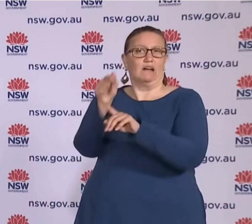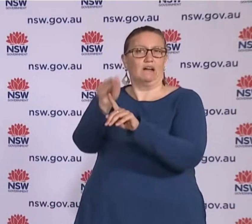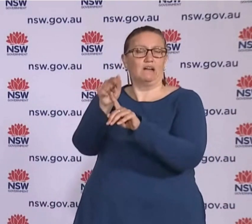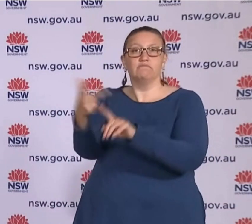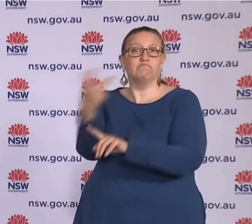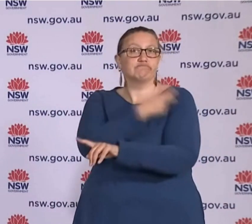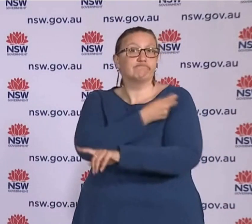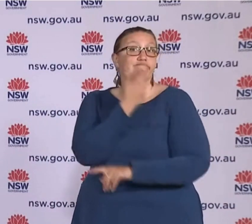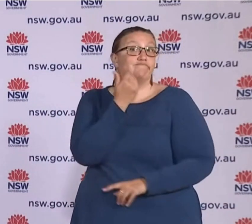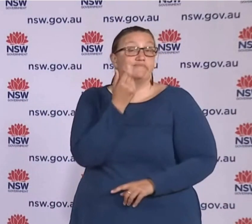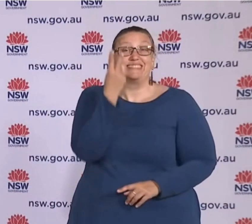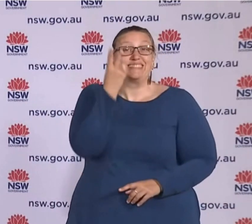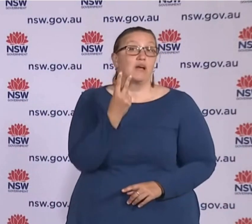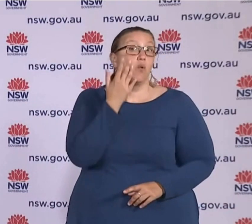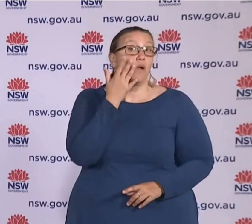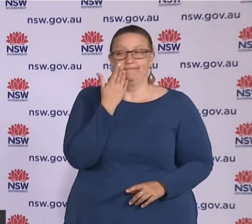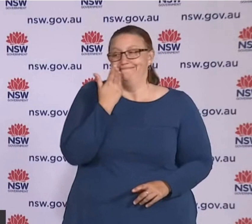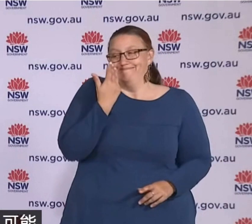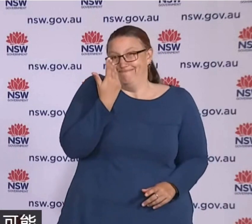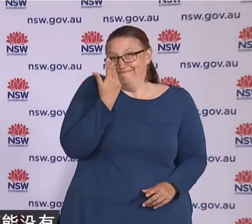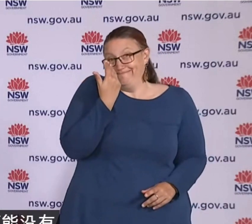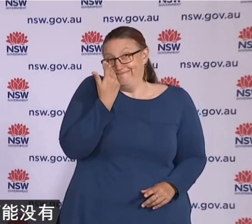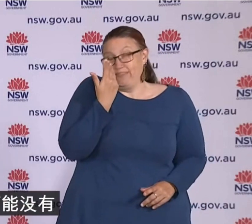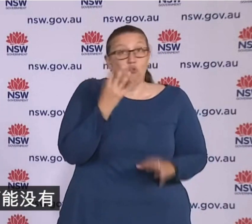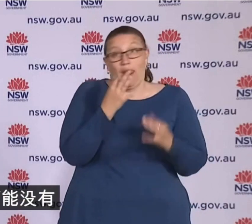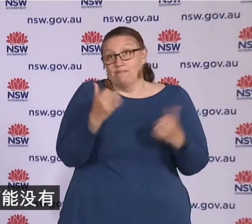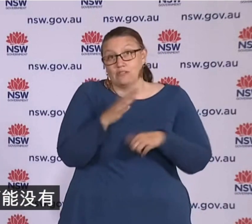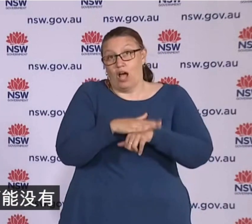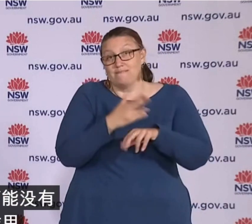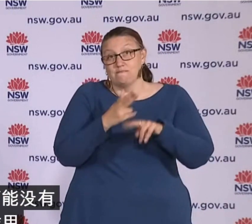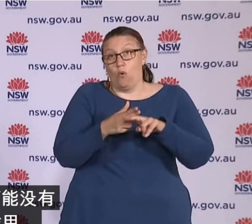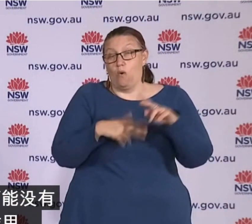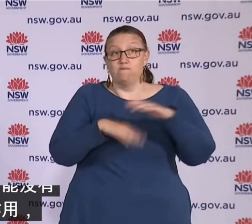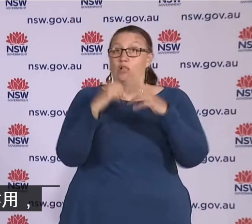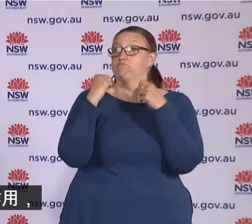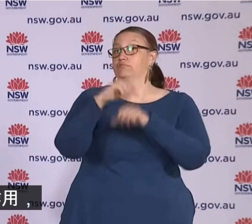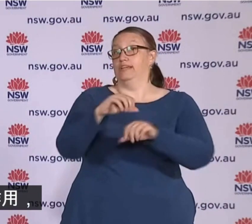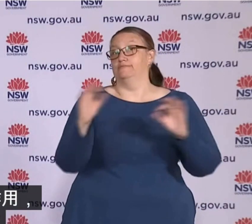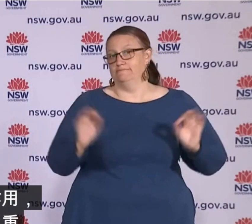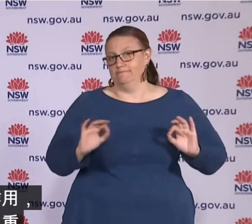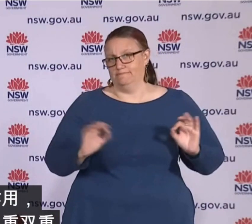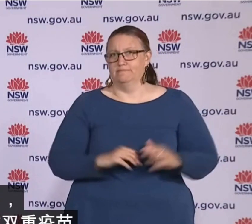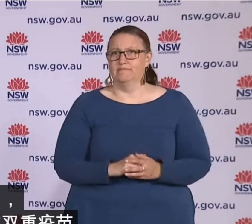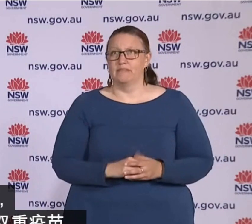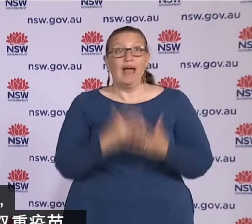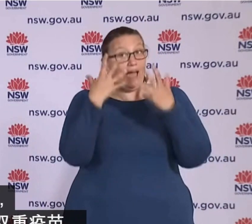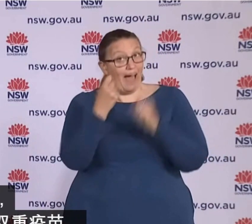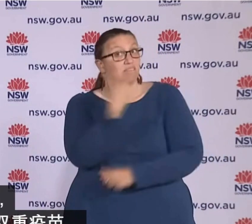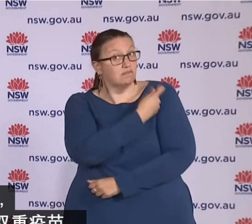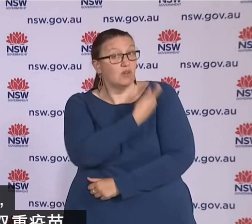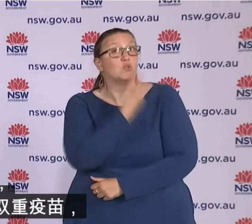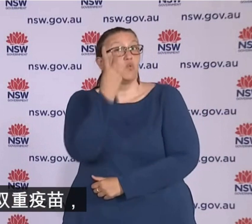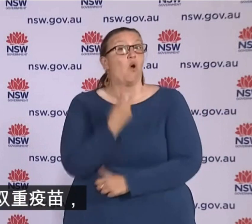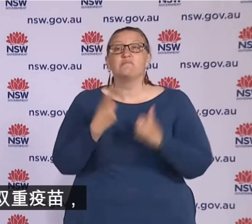the relatively recent, so may not have had the opportunity to take full effect, but the person was doubly